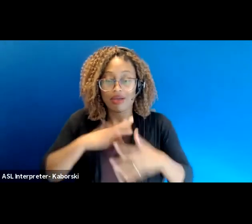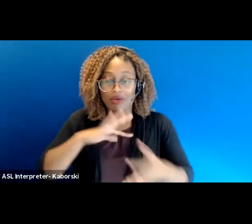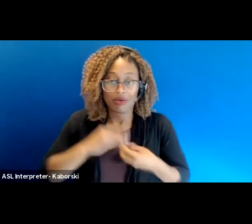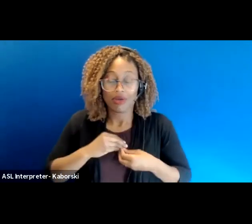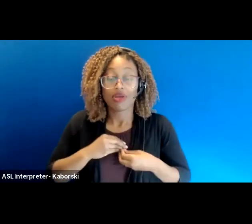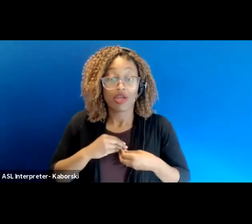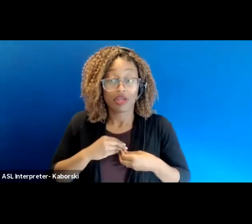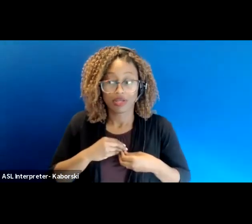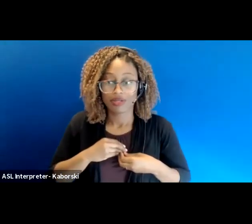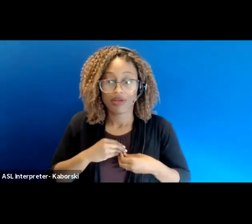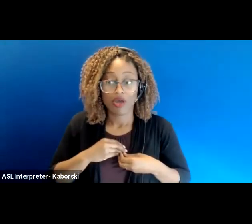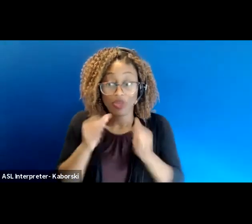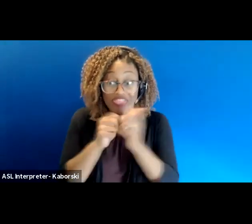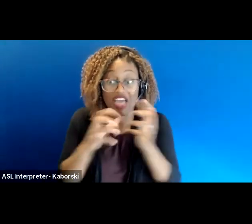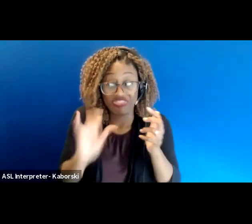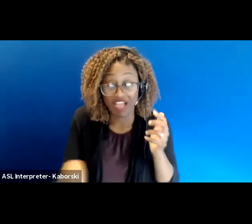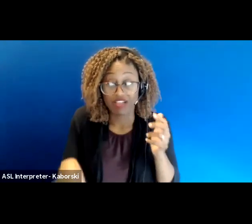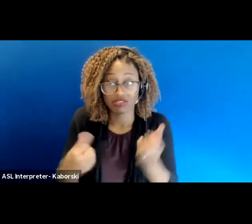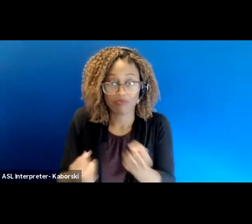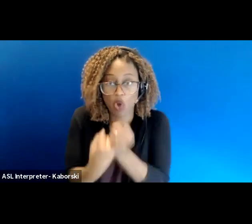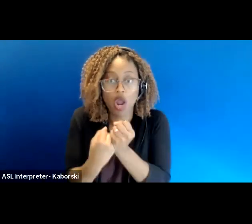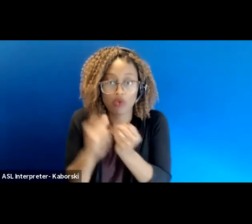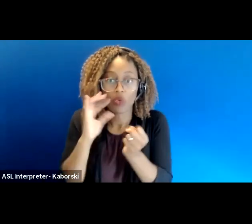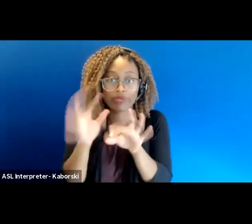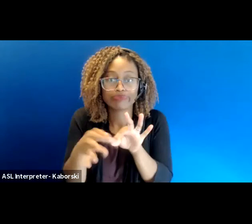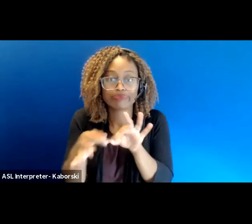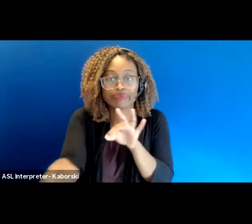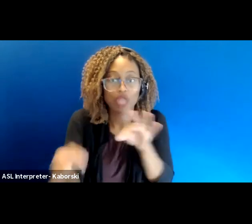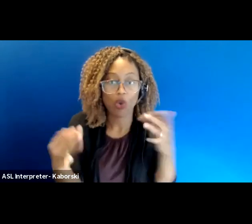that support, we would still be waiting for a trial today.